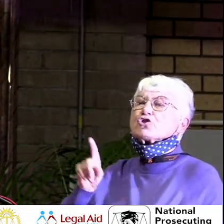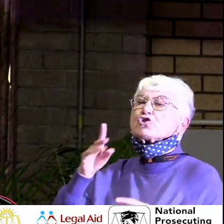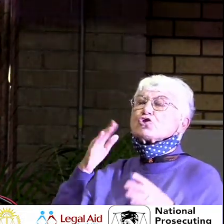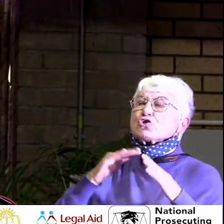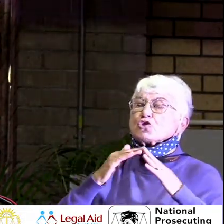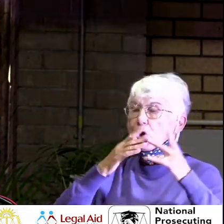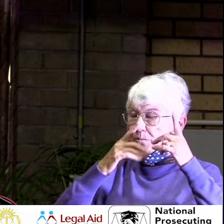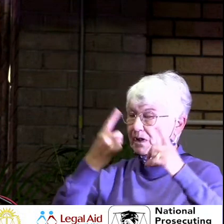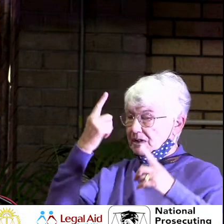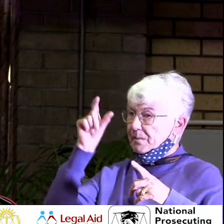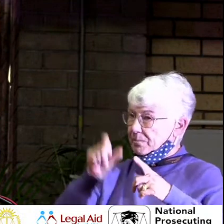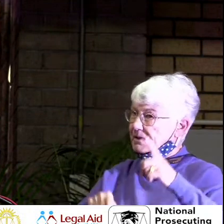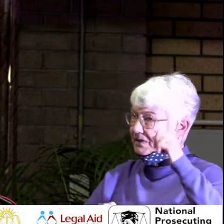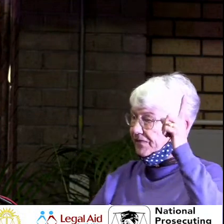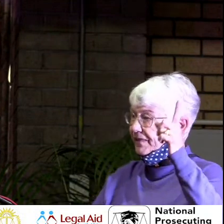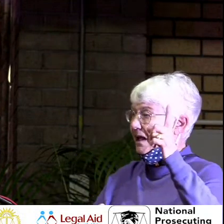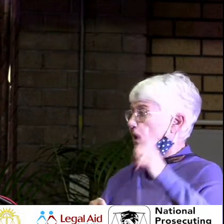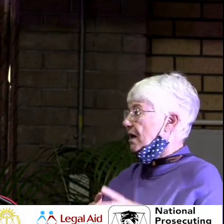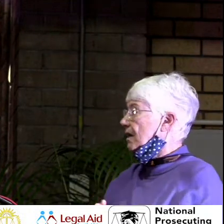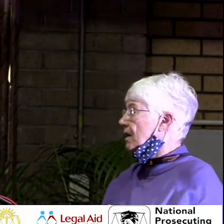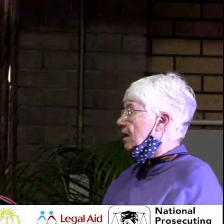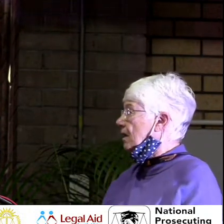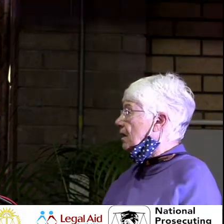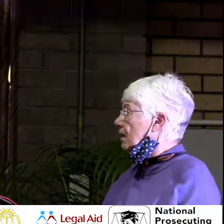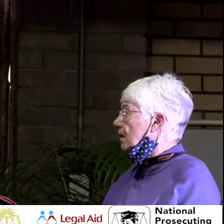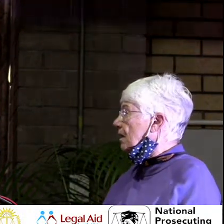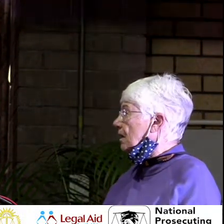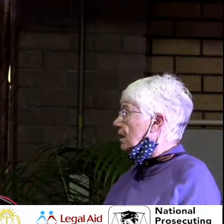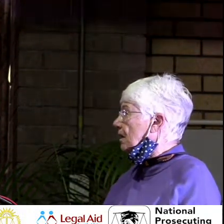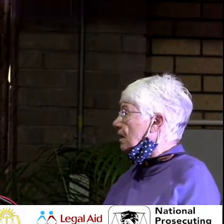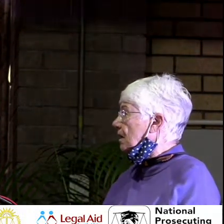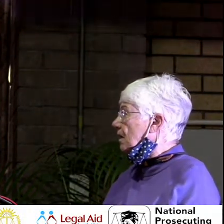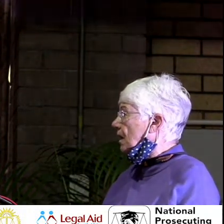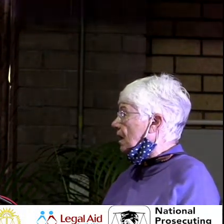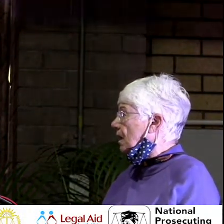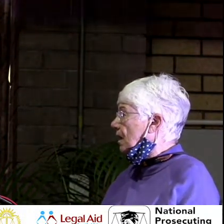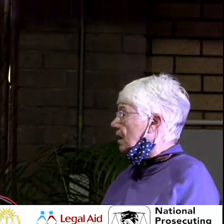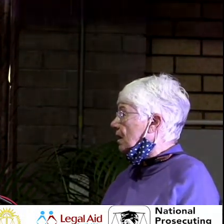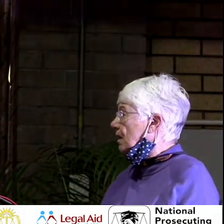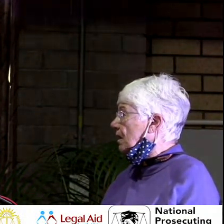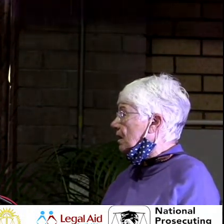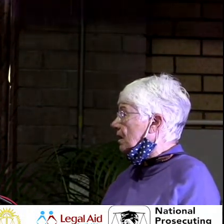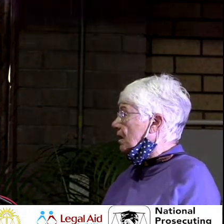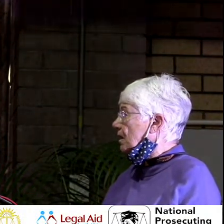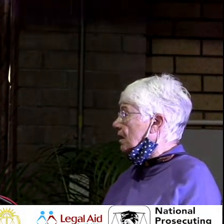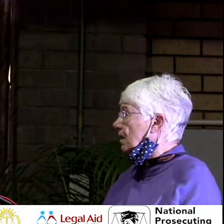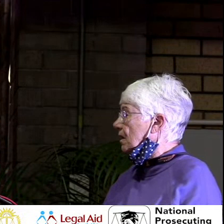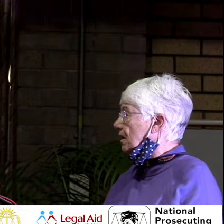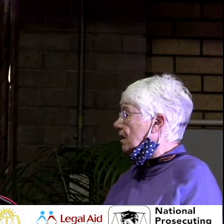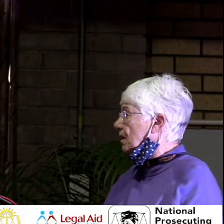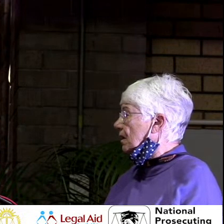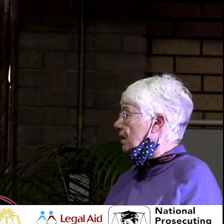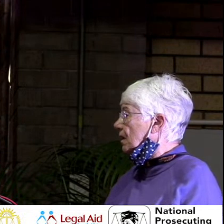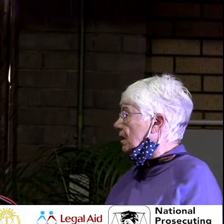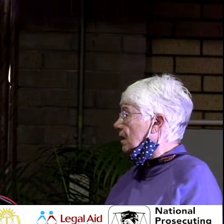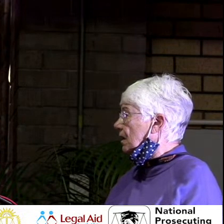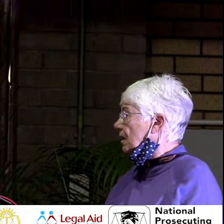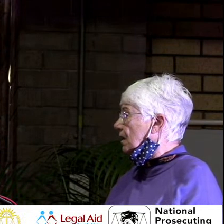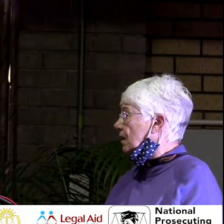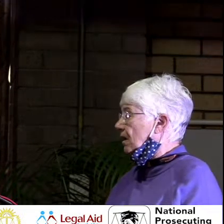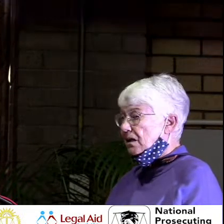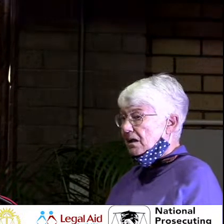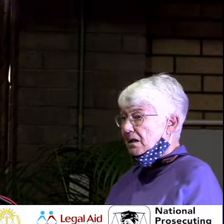Okay. Brigadier De Moy, the members that sit there to get the Wi-Fi, deal with